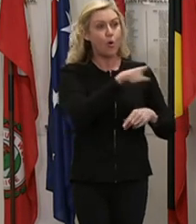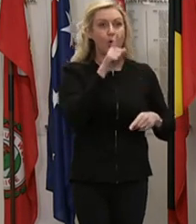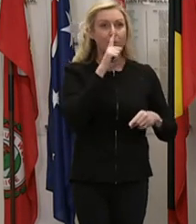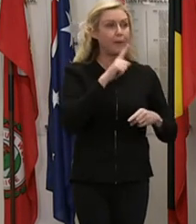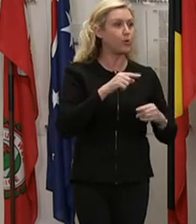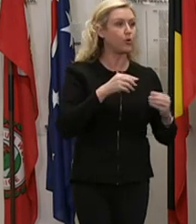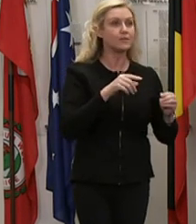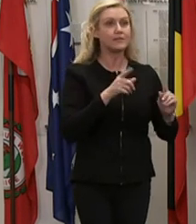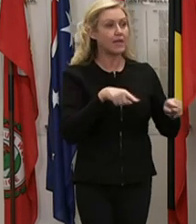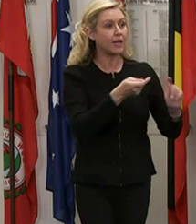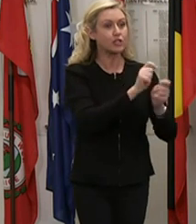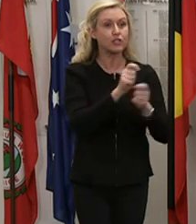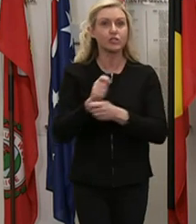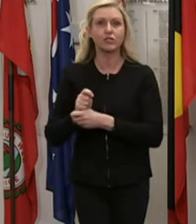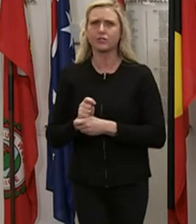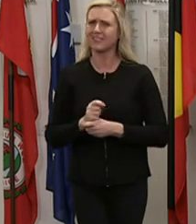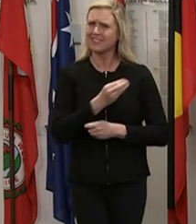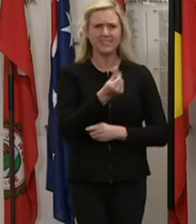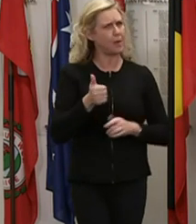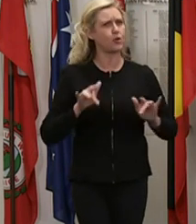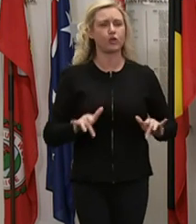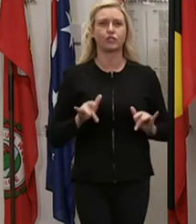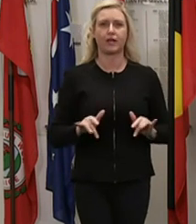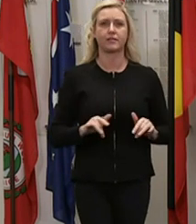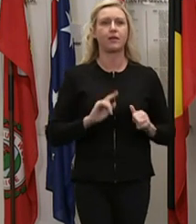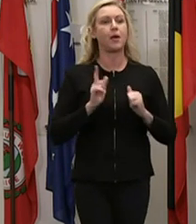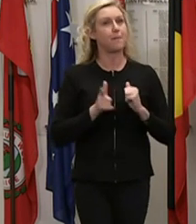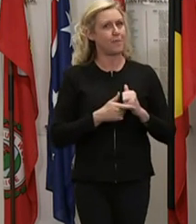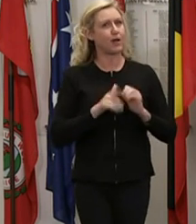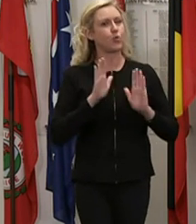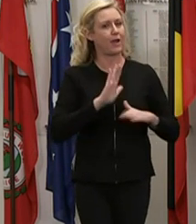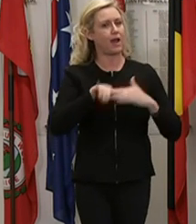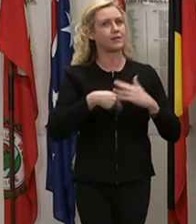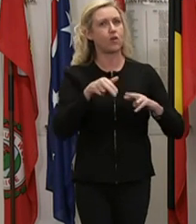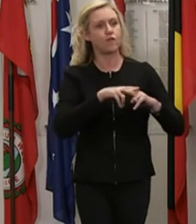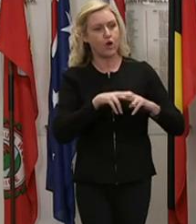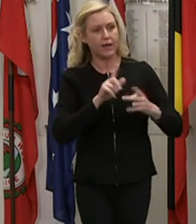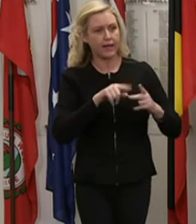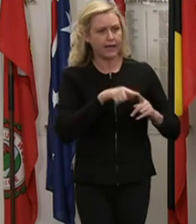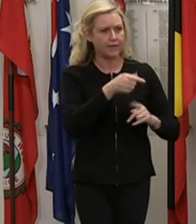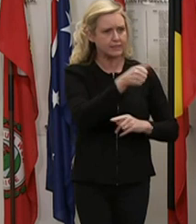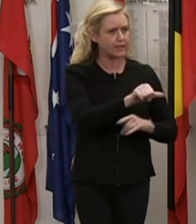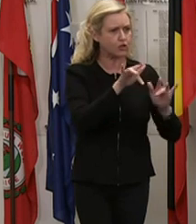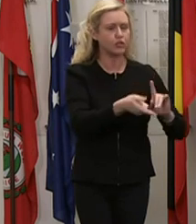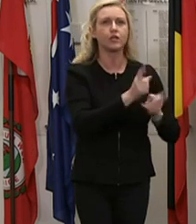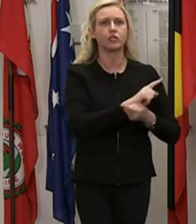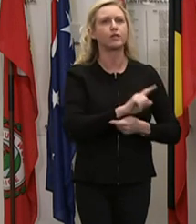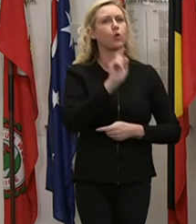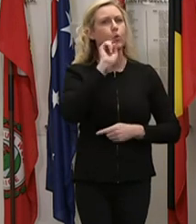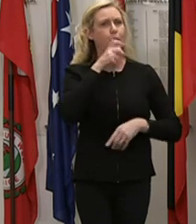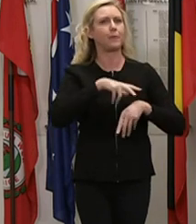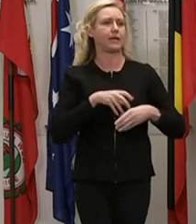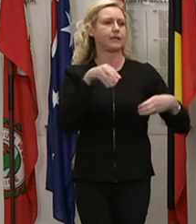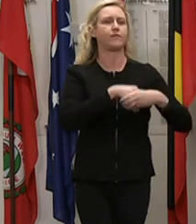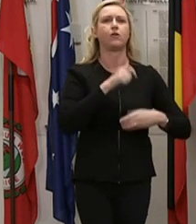on Friday, because any business that doesn't do the right thing will have the book thrown at them, and if we don't find them ourselves, we expect members of the community